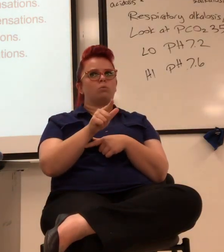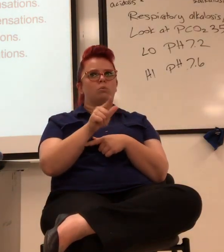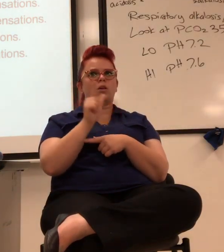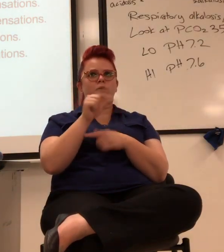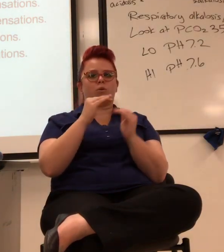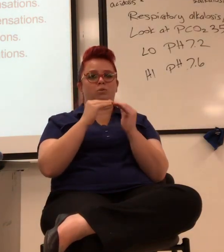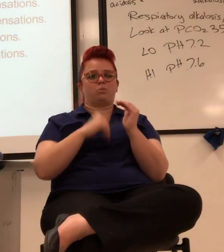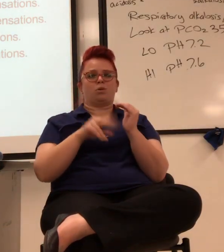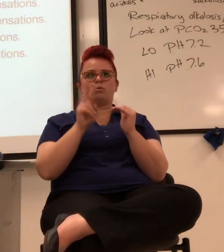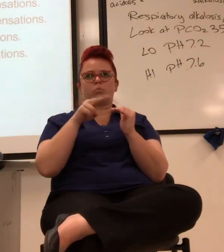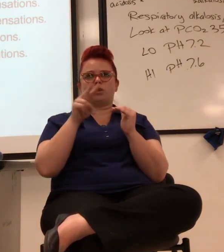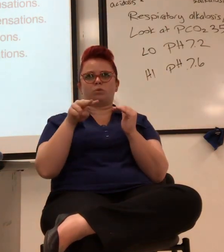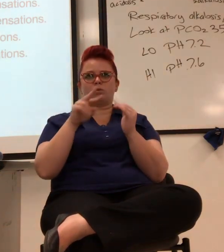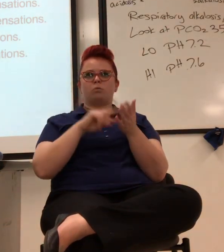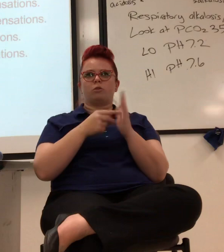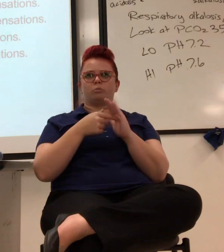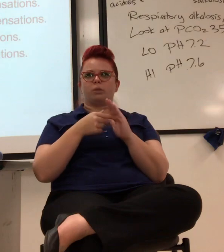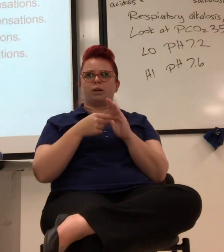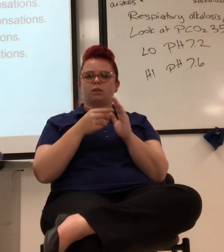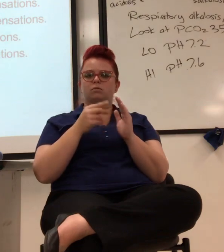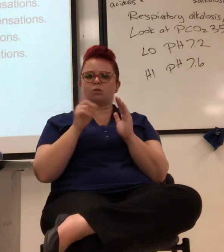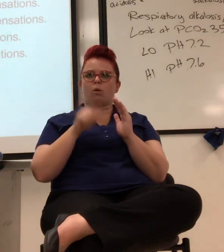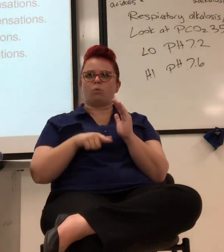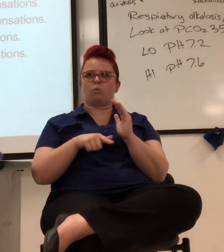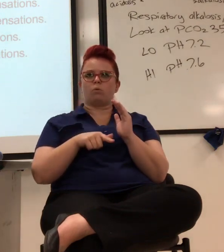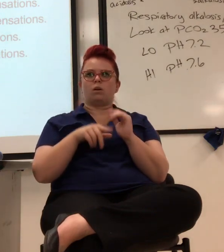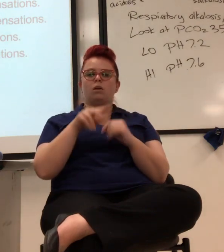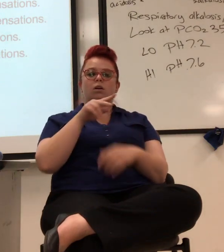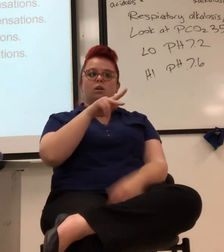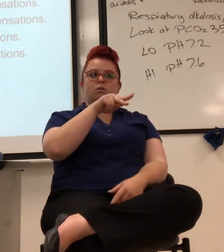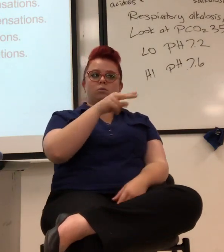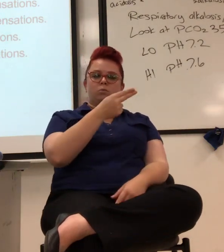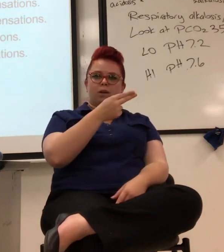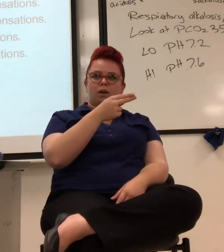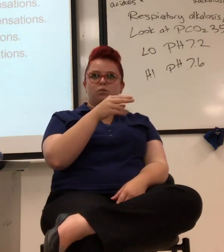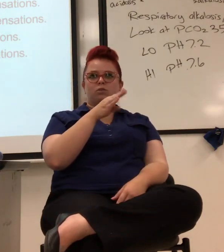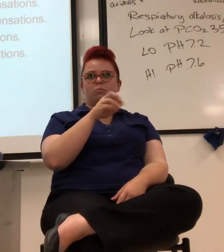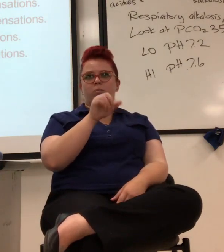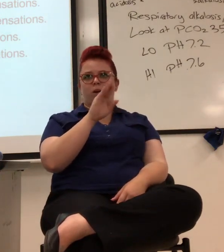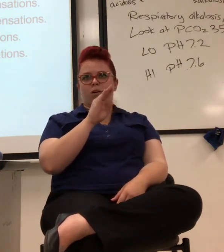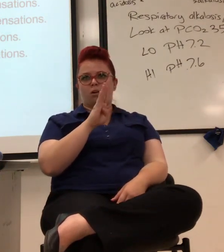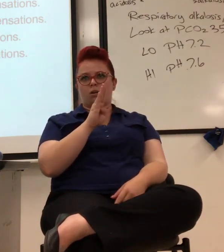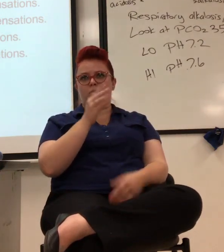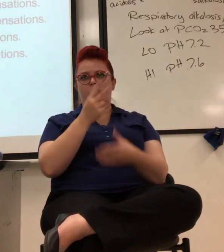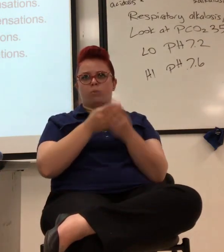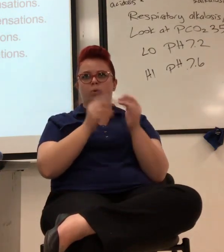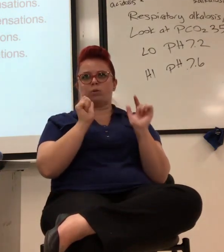form of acidosis. Let's pretend it's a metabolic cause, and let's look at the